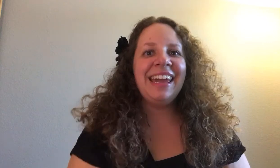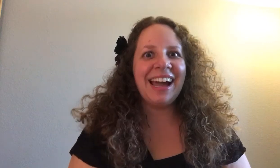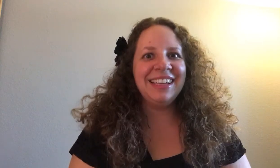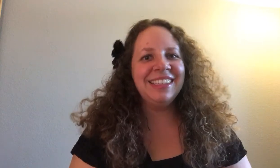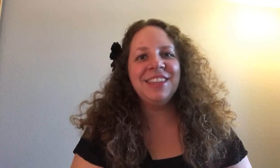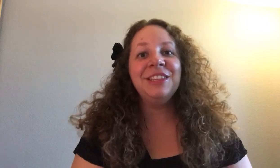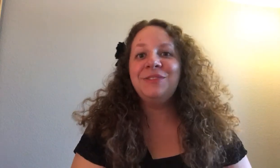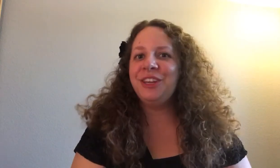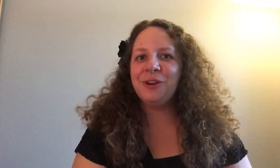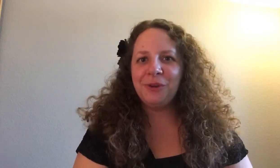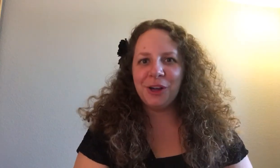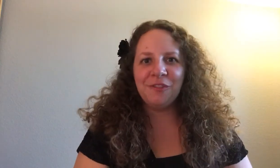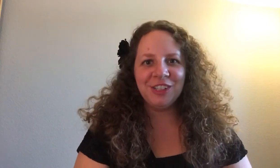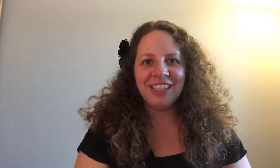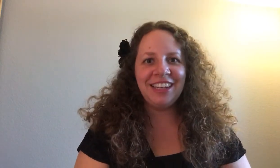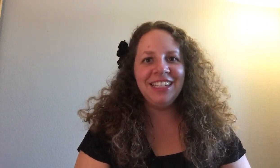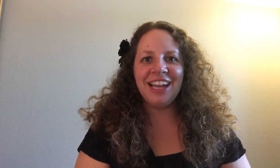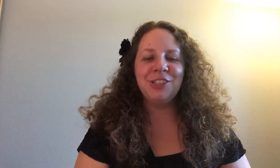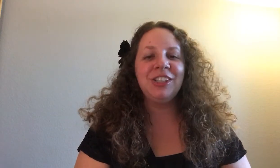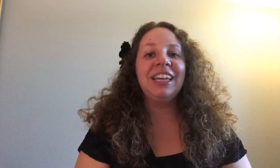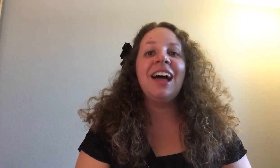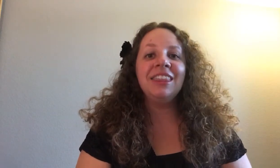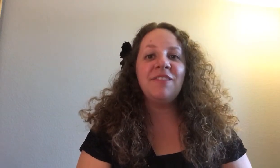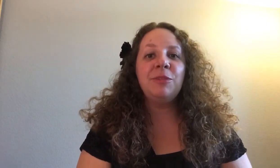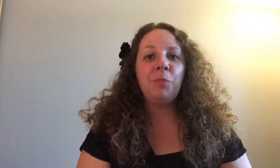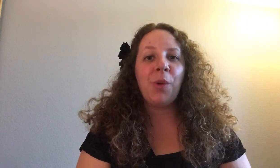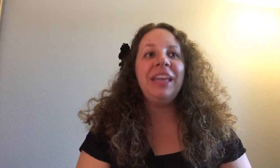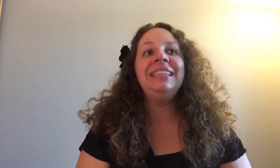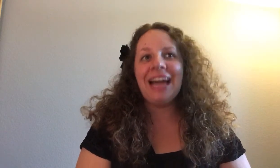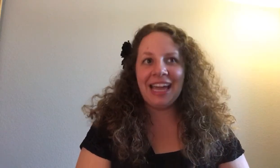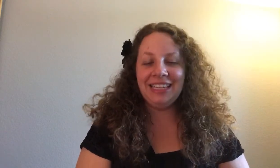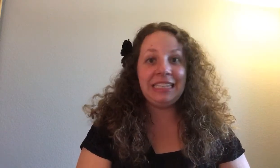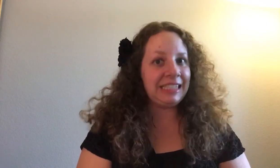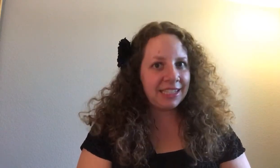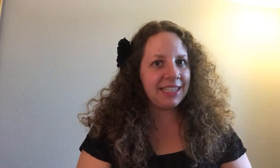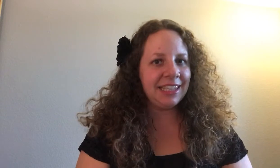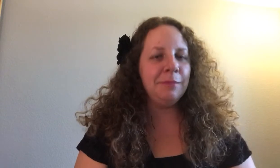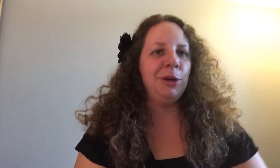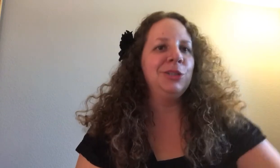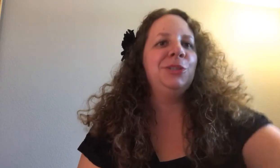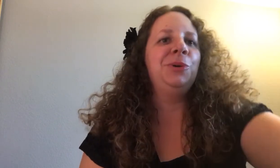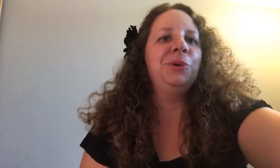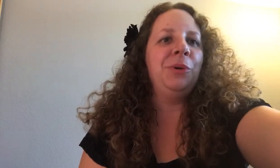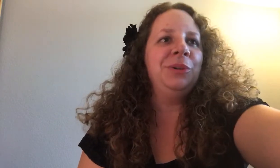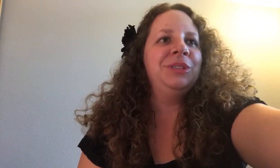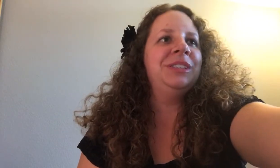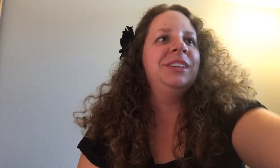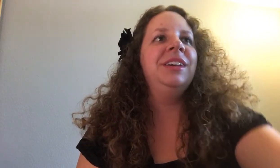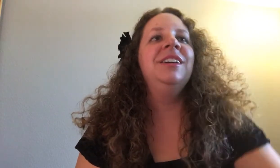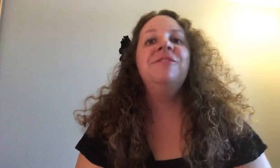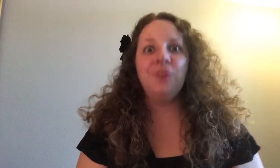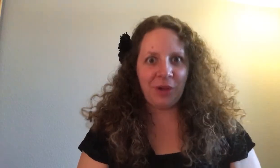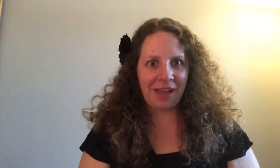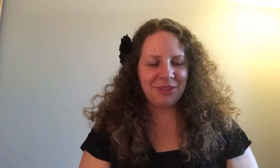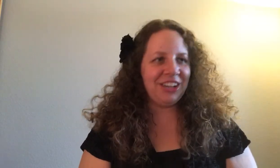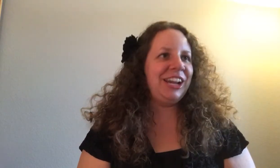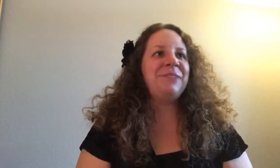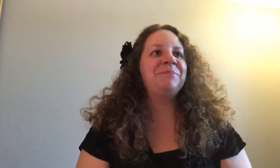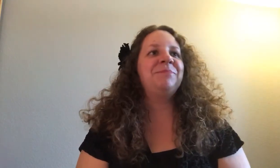Hey guys, in this video we'll go over Signing Naturally 11.9, discussing personal goals. Vocabulary.